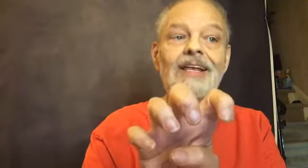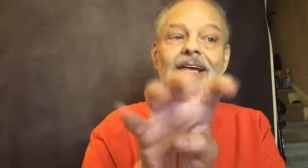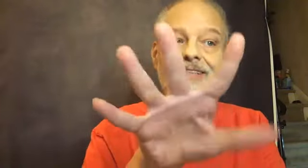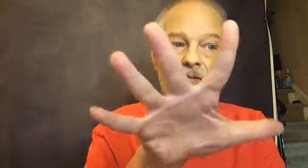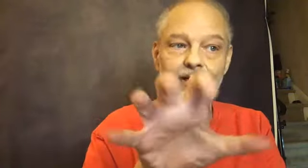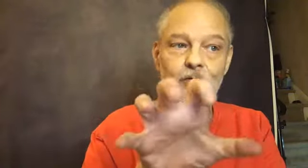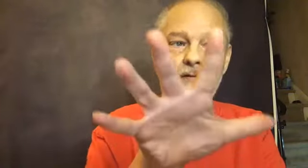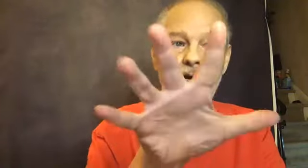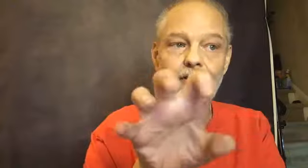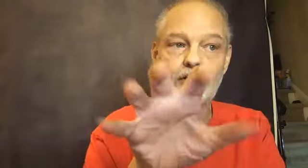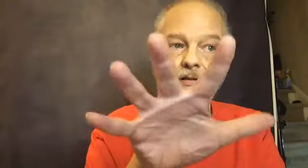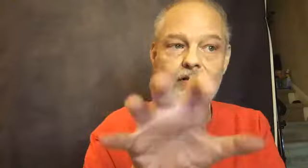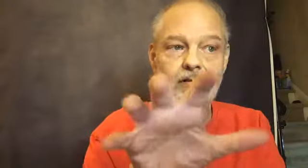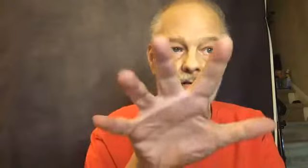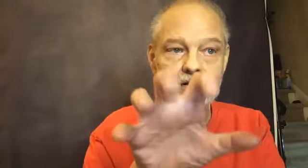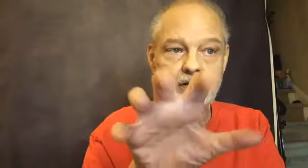And the same thing with 500.